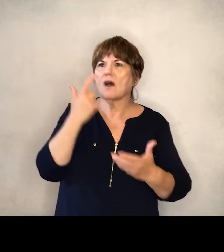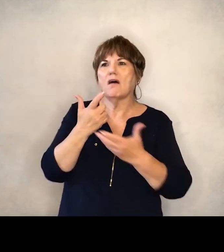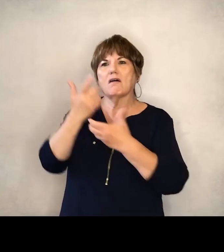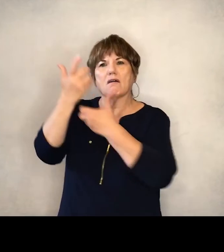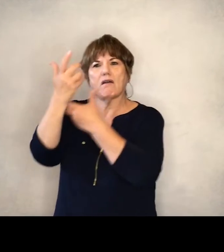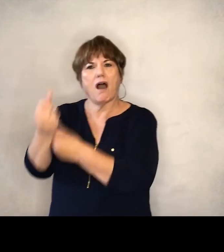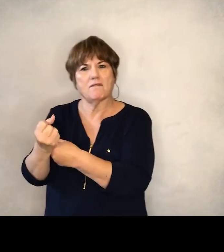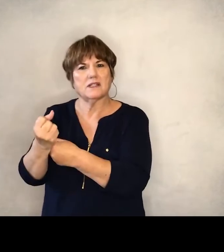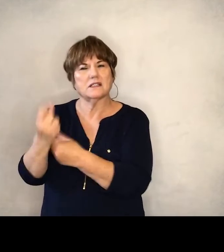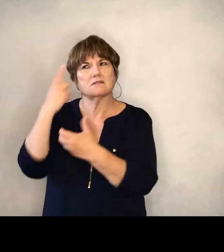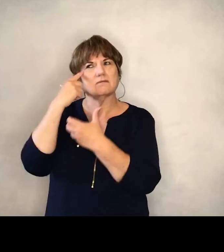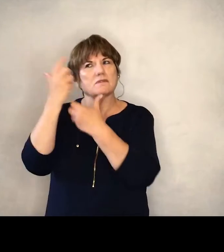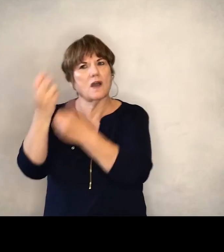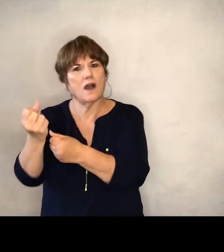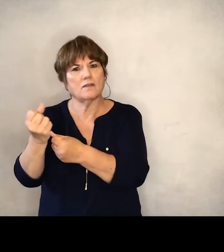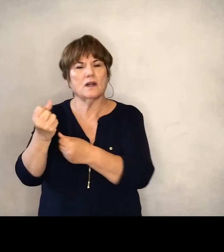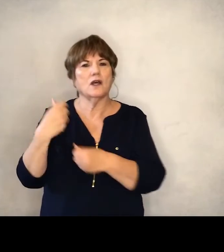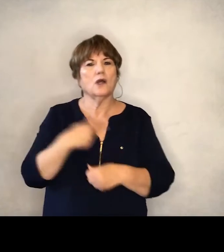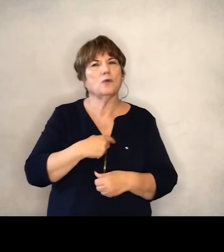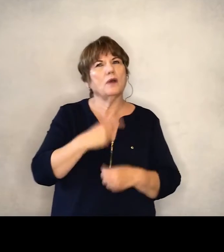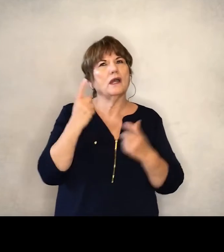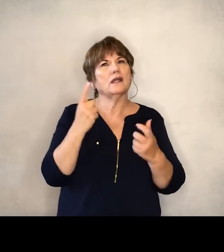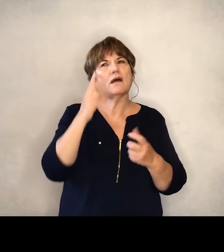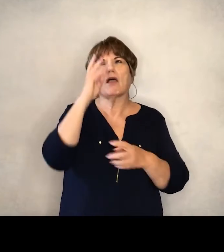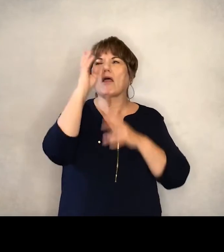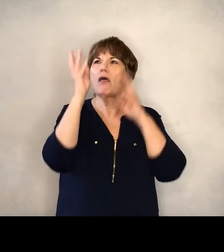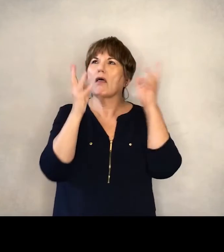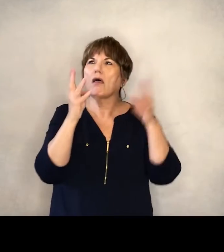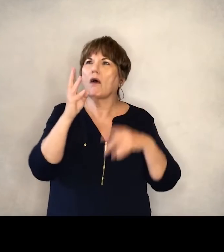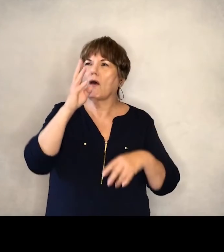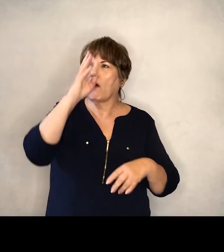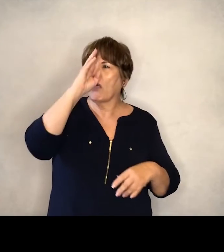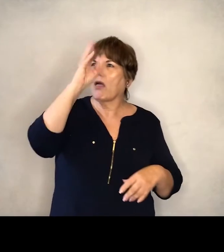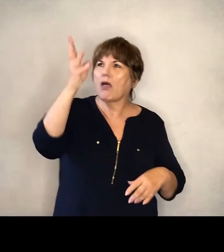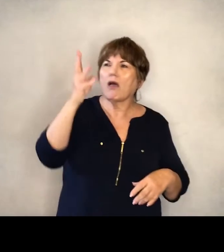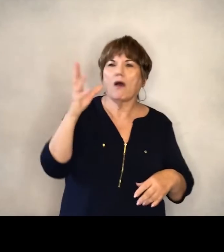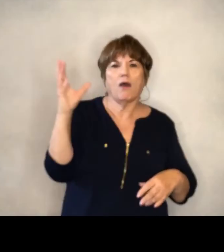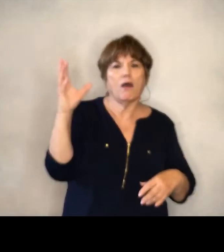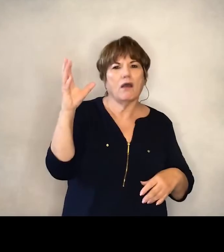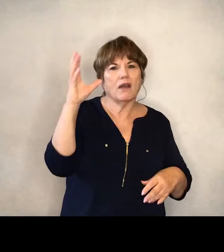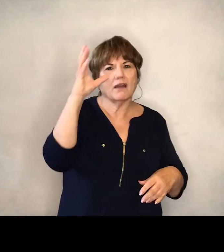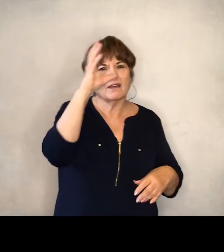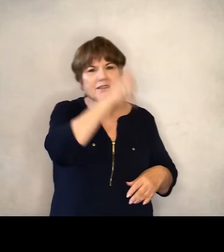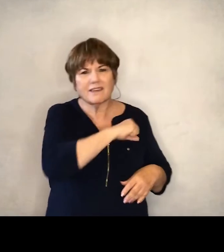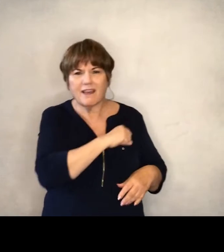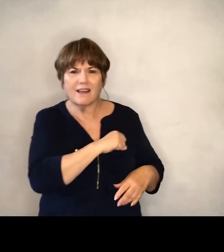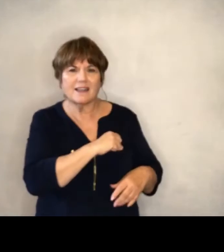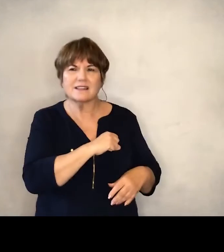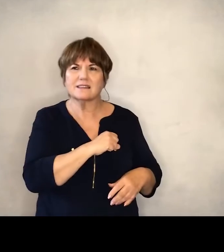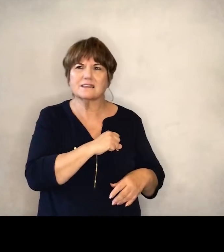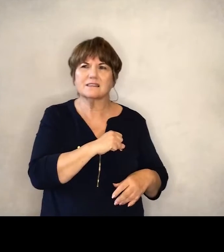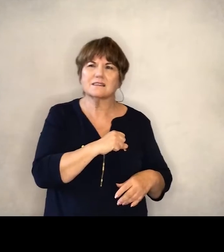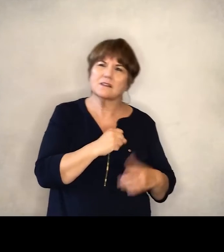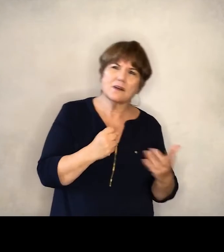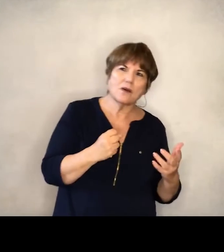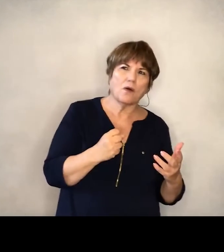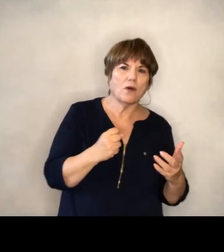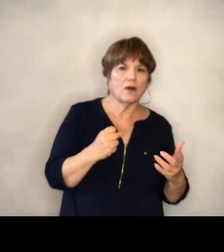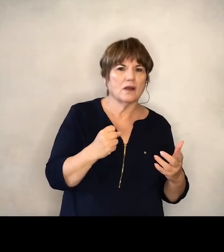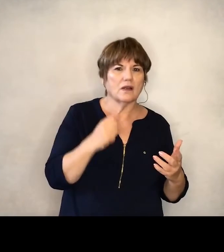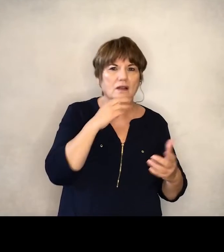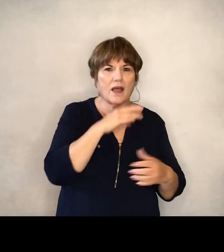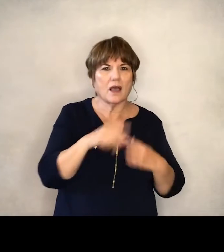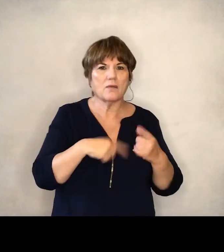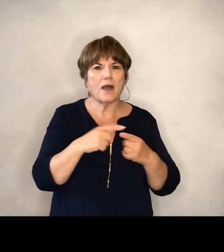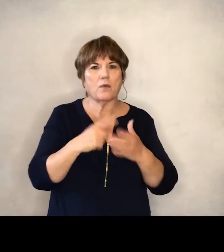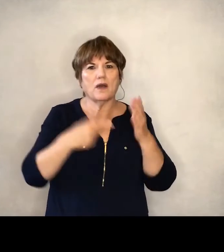we do not hypothesize or hallucinate. We do not postulate, speculate, or fabricate. We do not toss